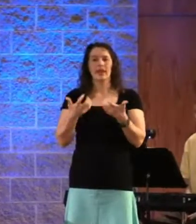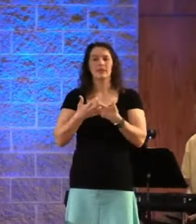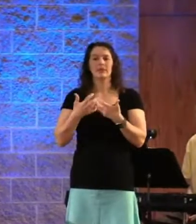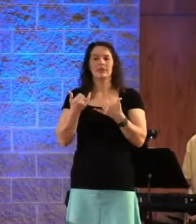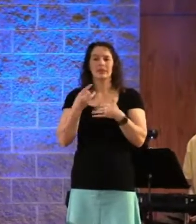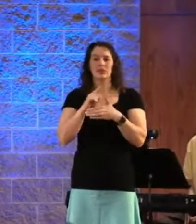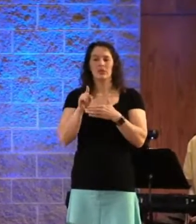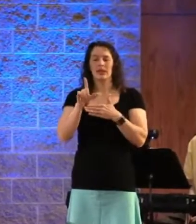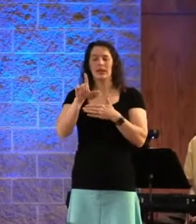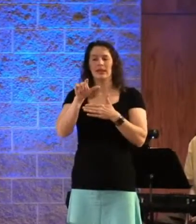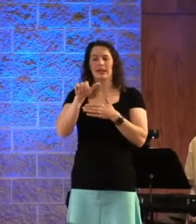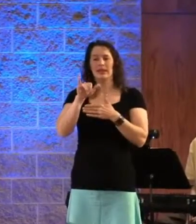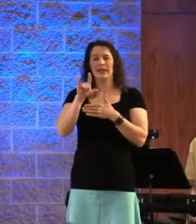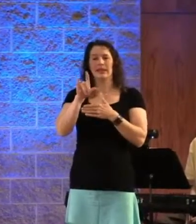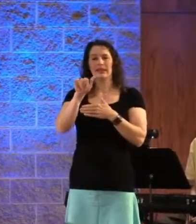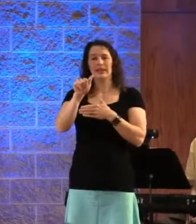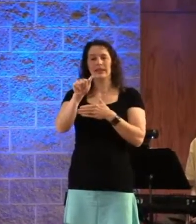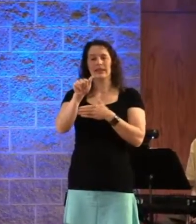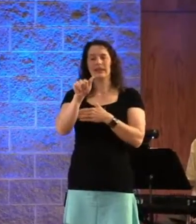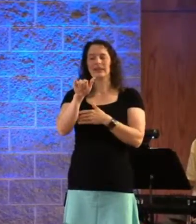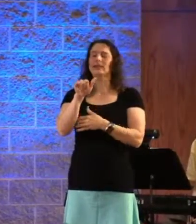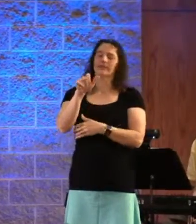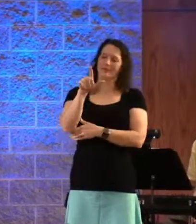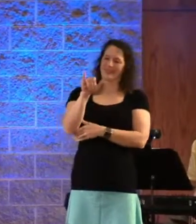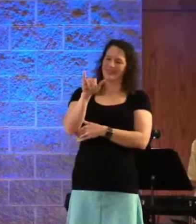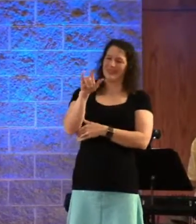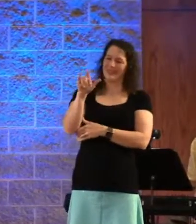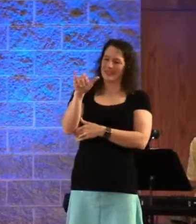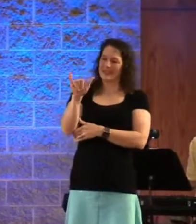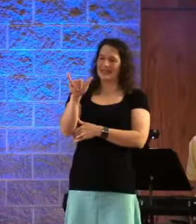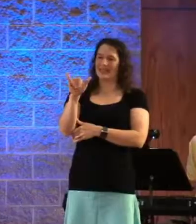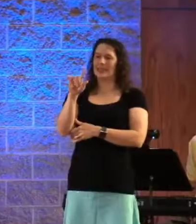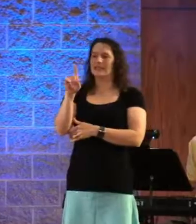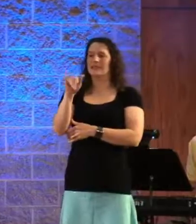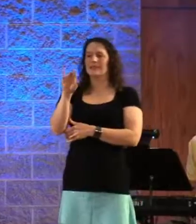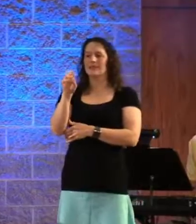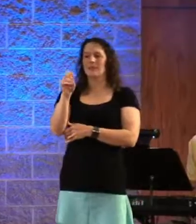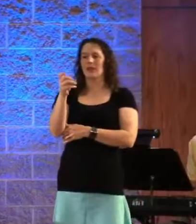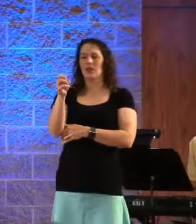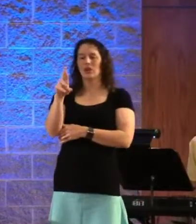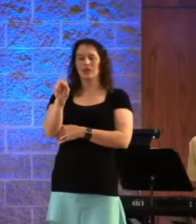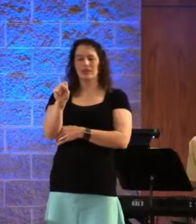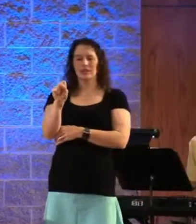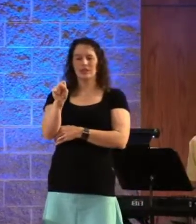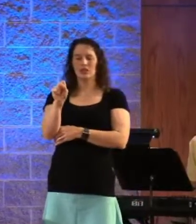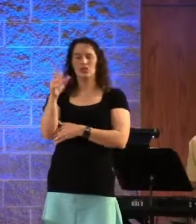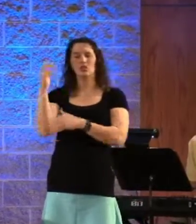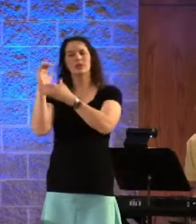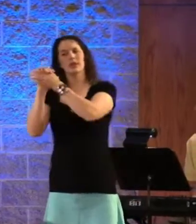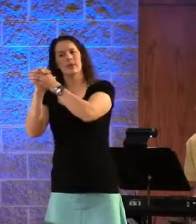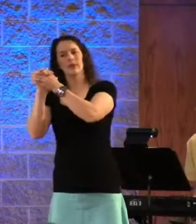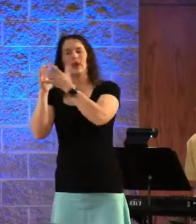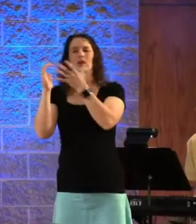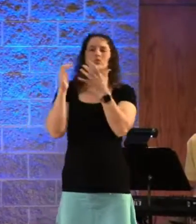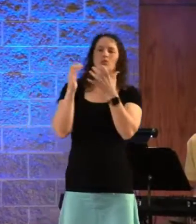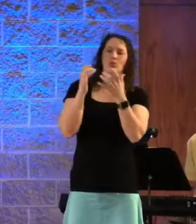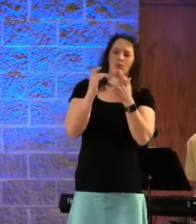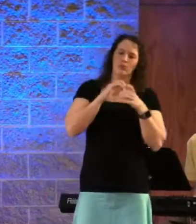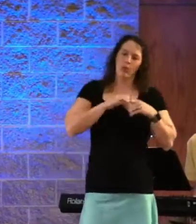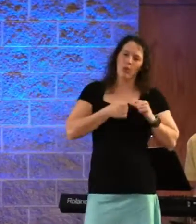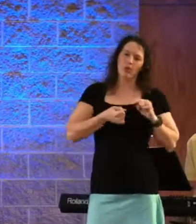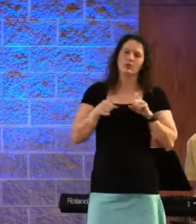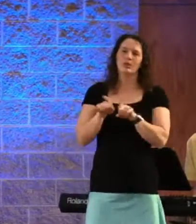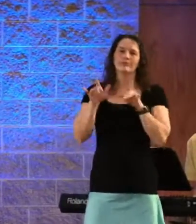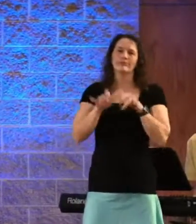celebrate and we mourn, and God is good through it all. One announcement for the church family. A